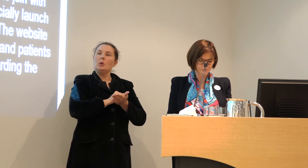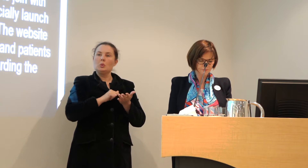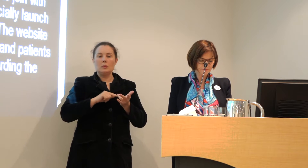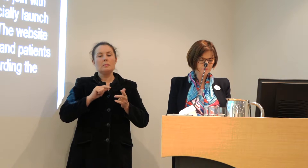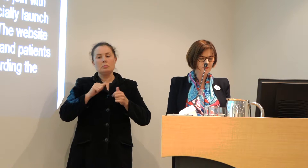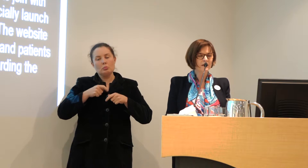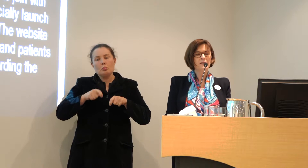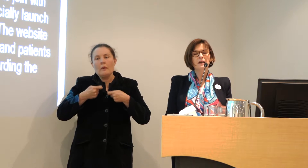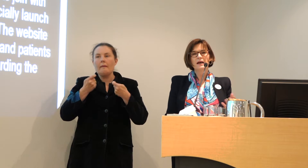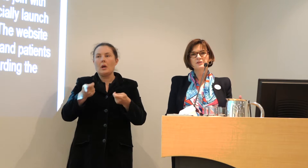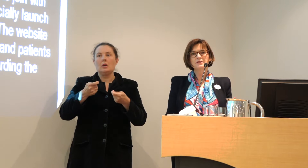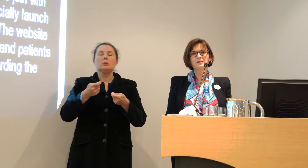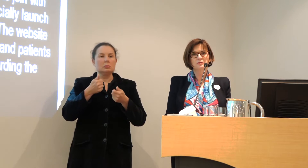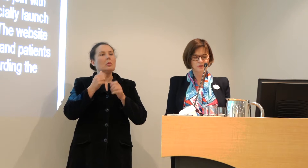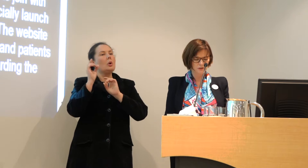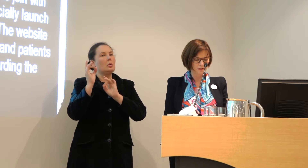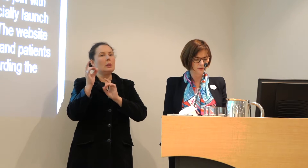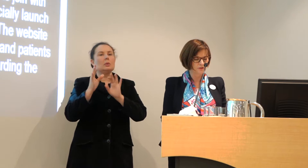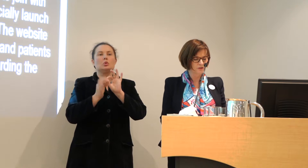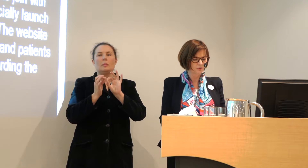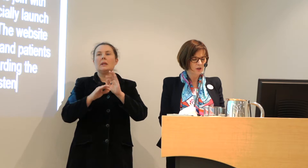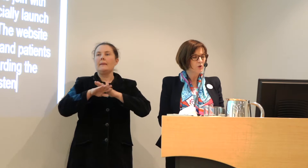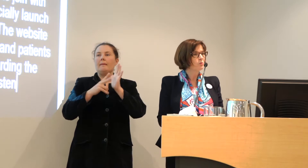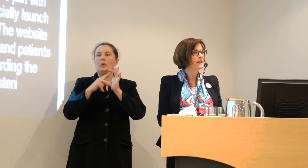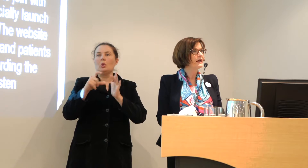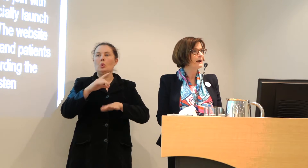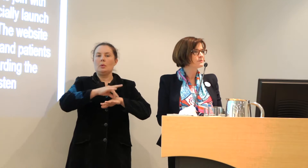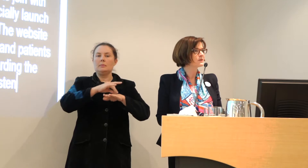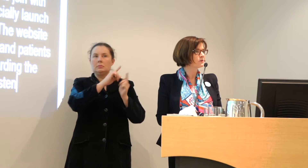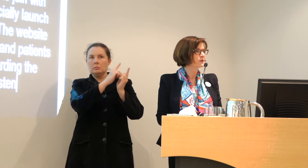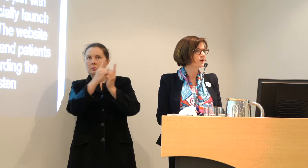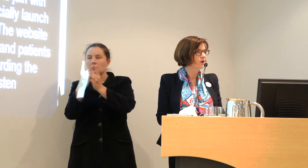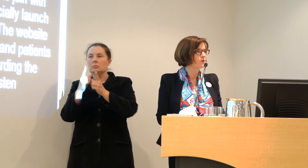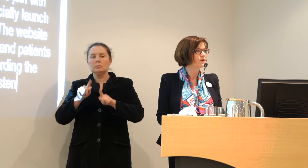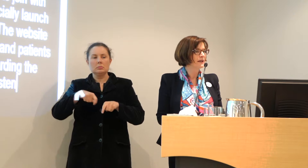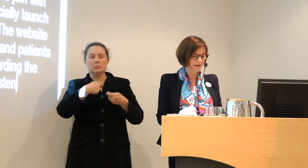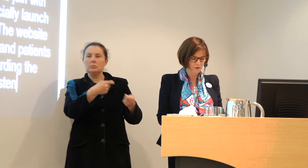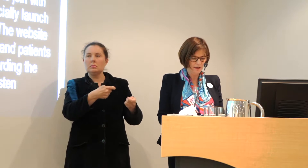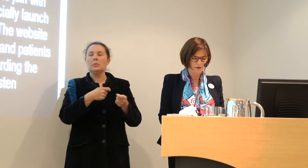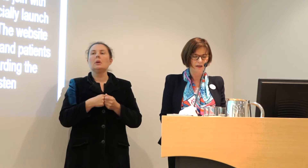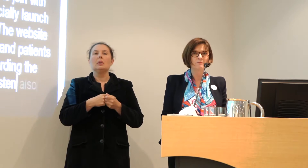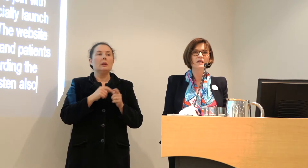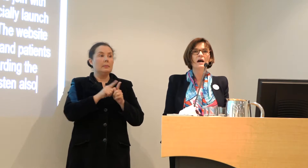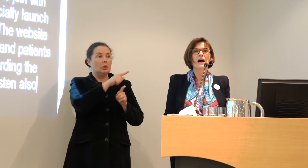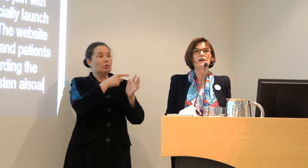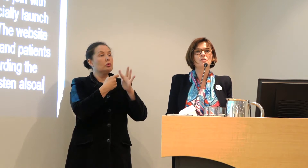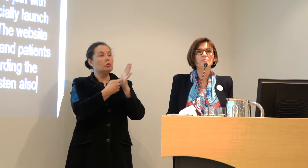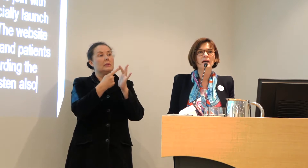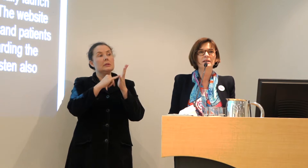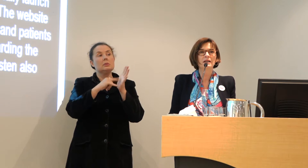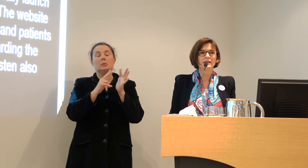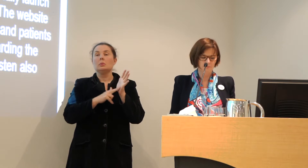hospitals. As Kristen also alluded to, we absolutely know that health outcomes